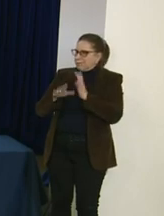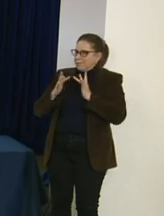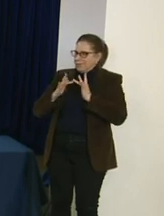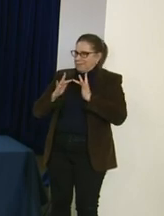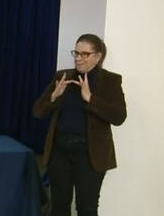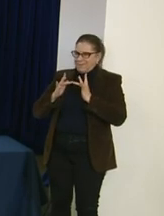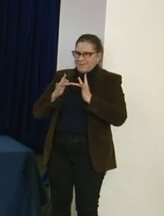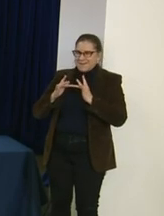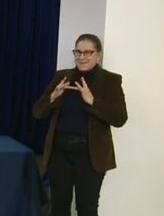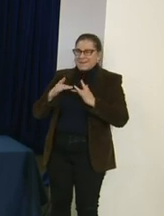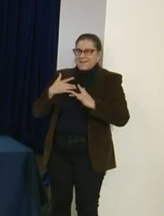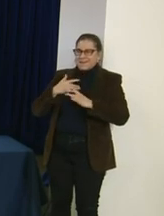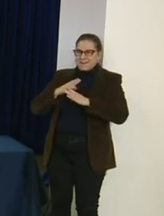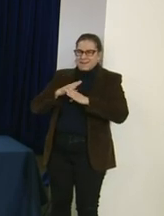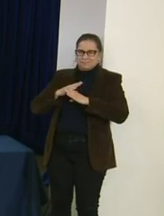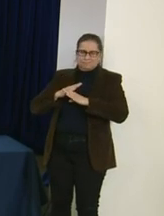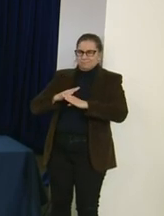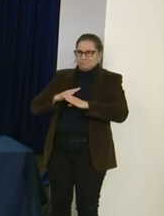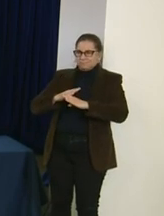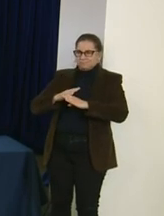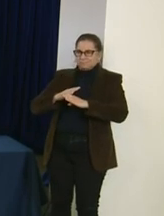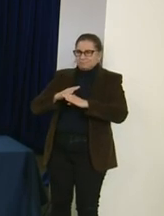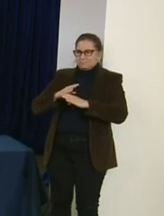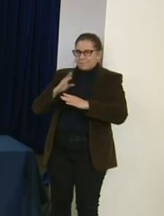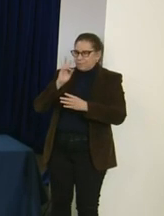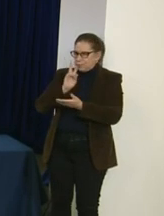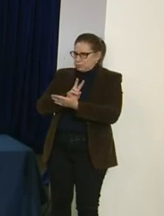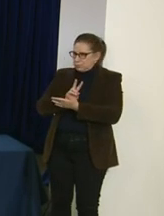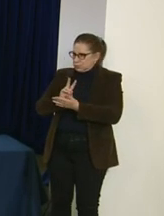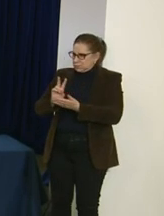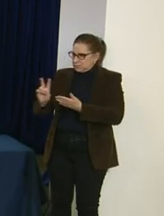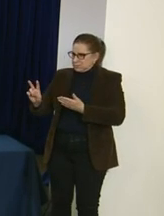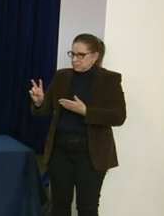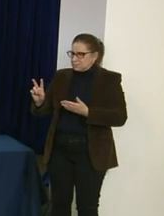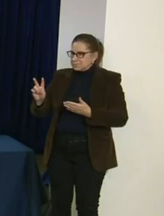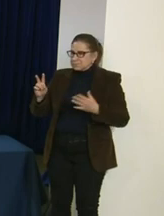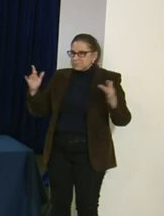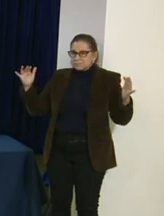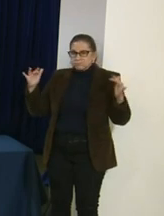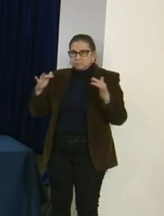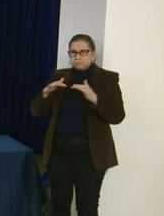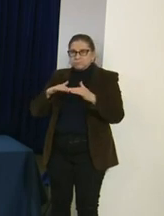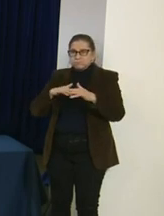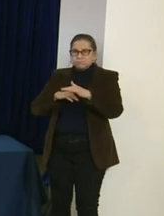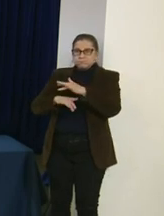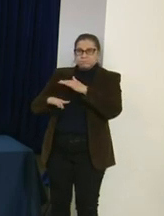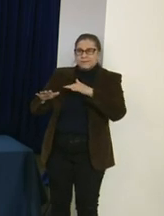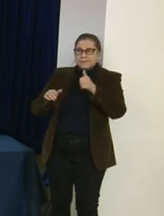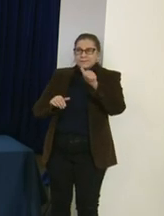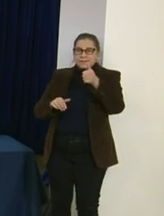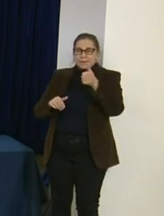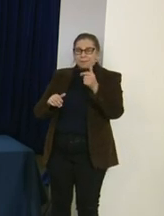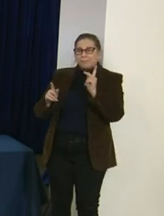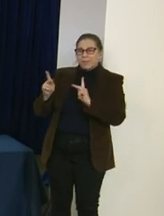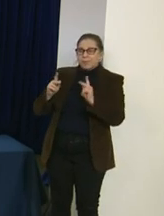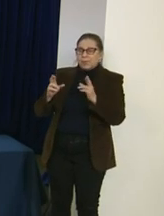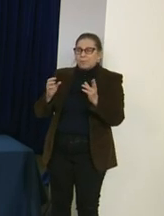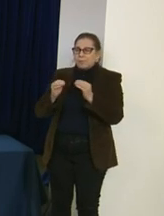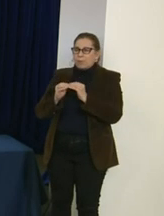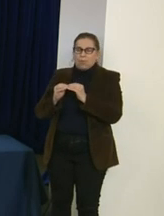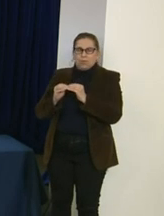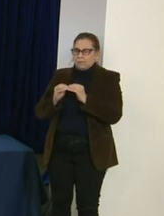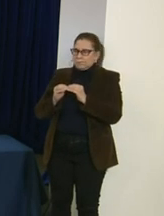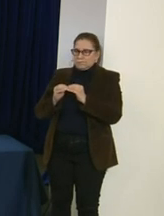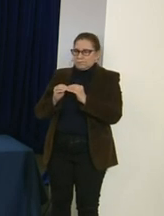of weeks. And so we prohibit gatherings of 10 people or more. We close